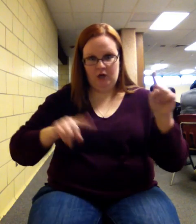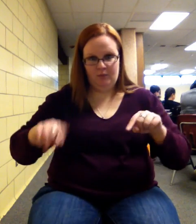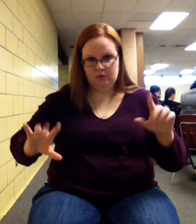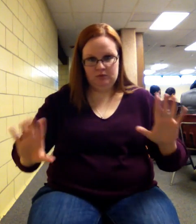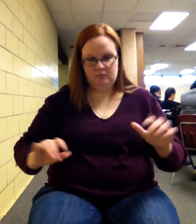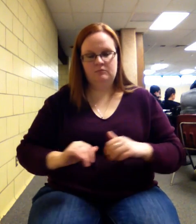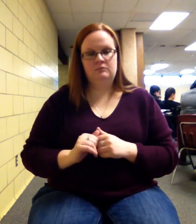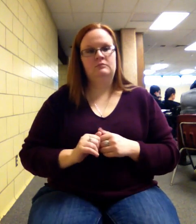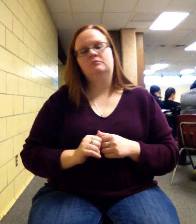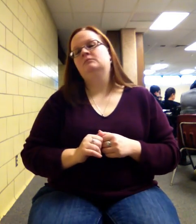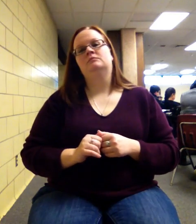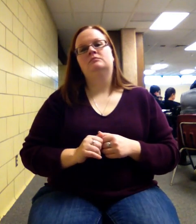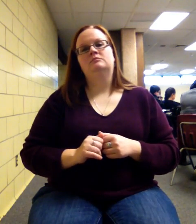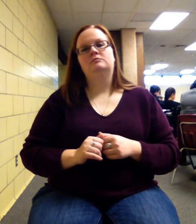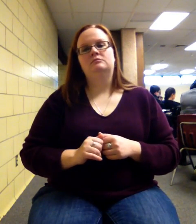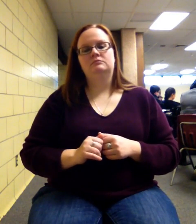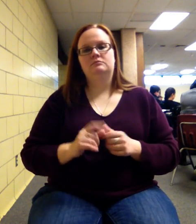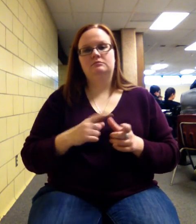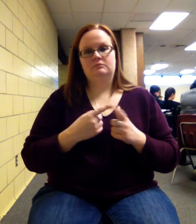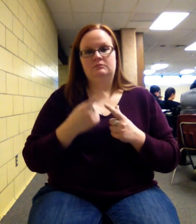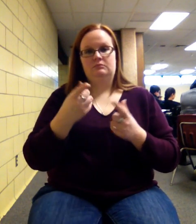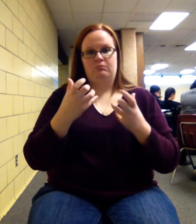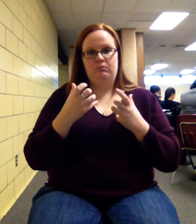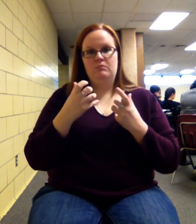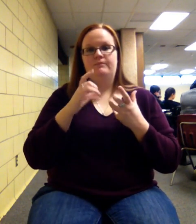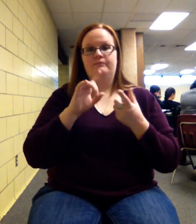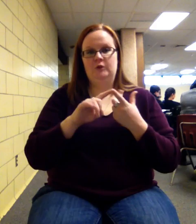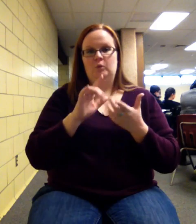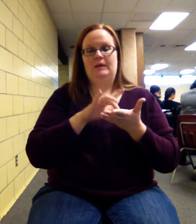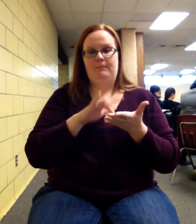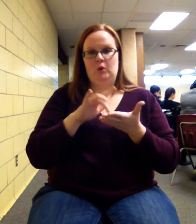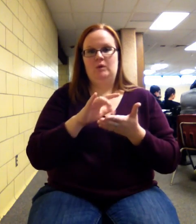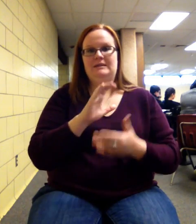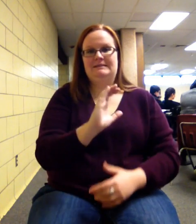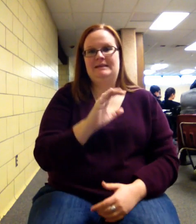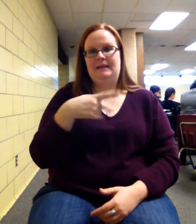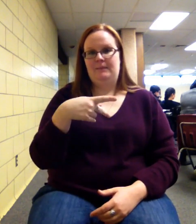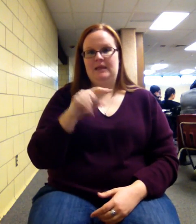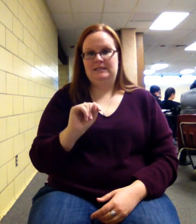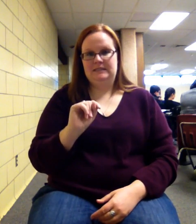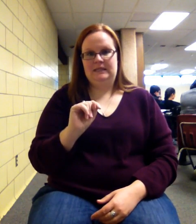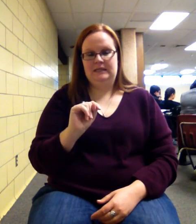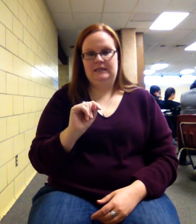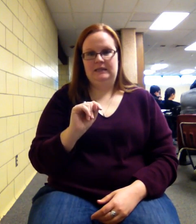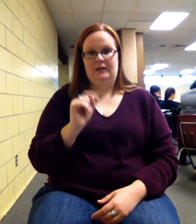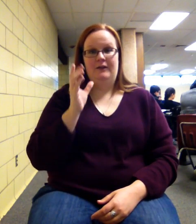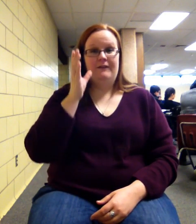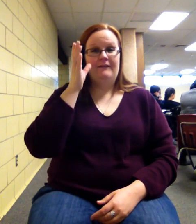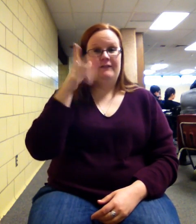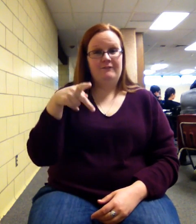over. Then you want it to compute CPT, future value. So hit the